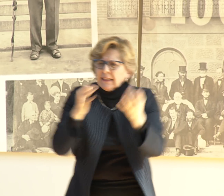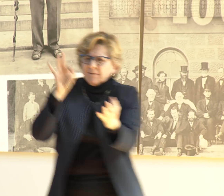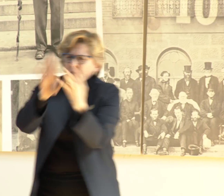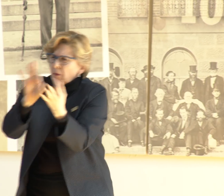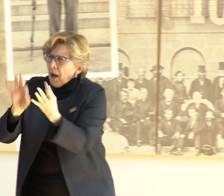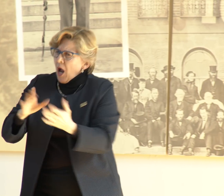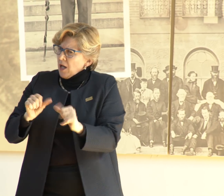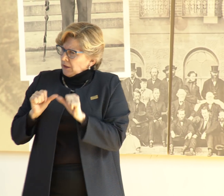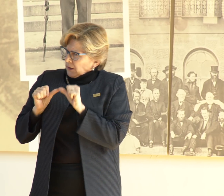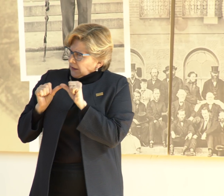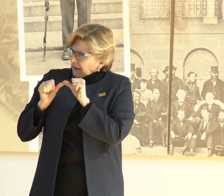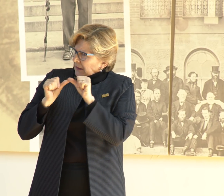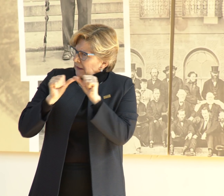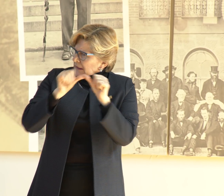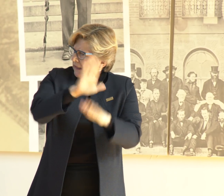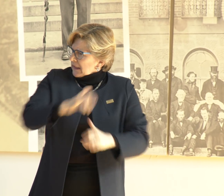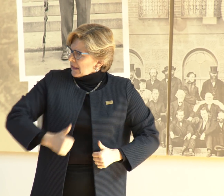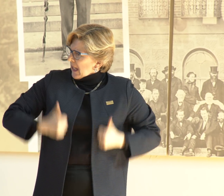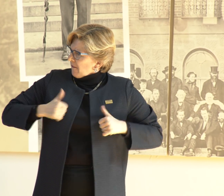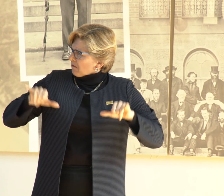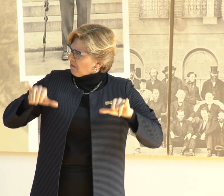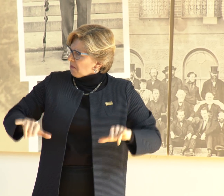encouraged them, offered them ideas and feedback.